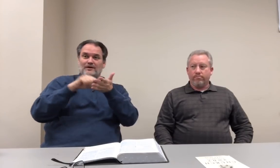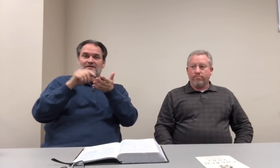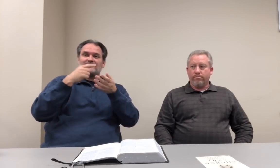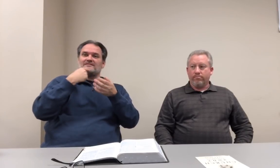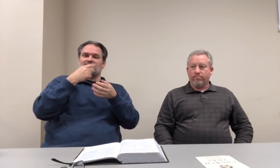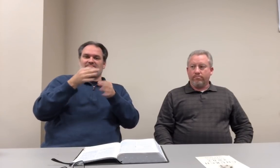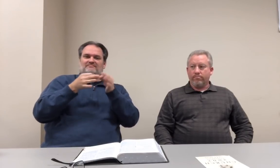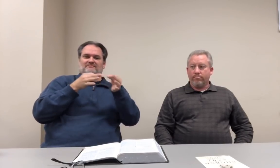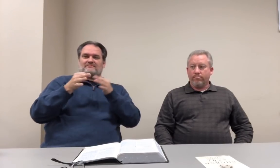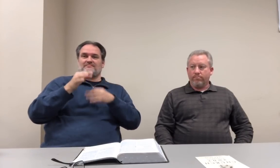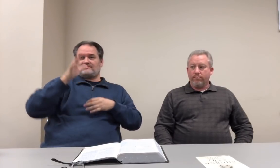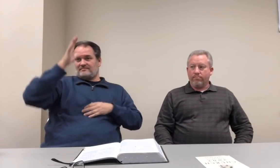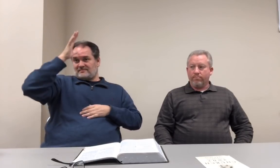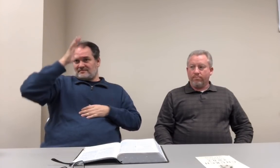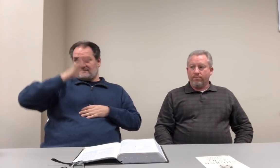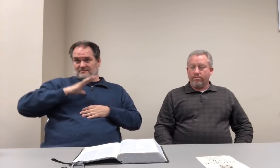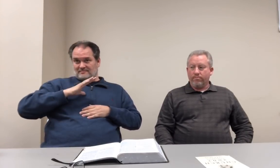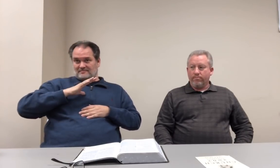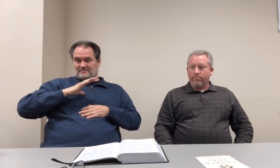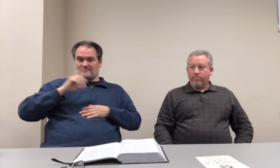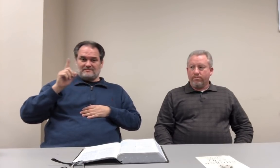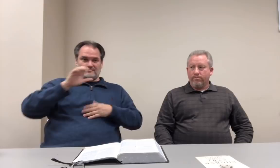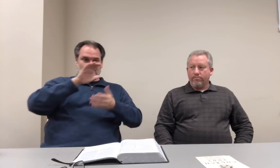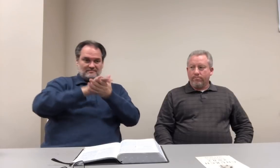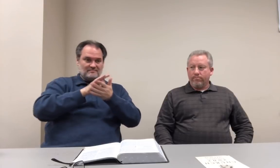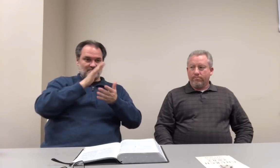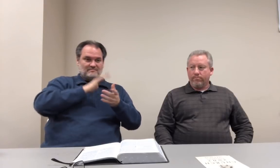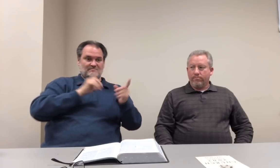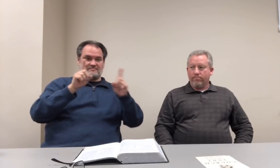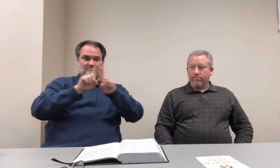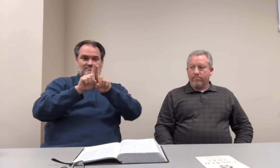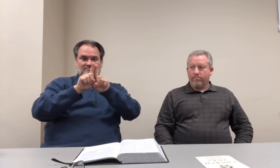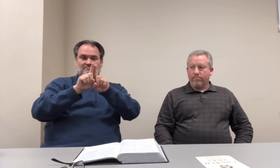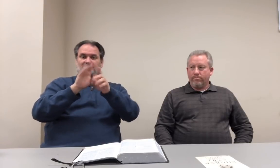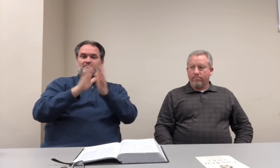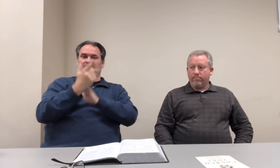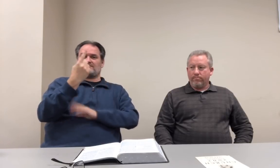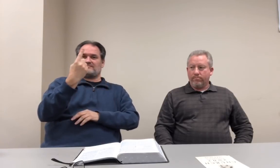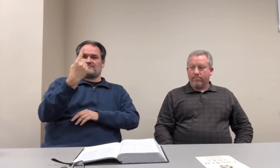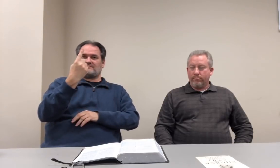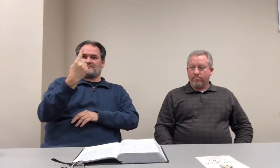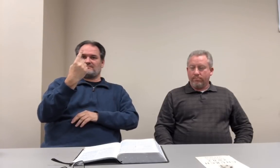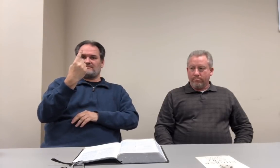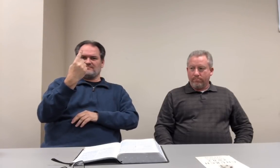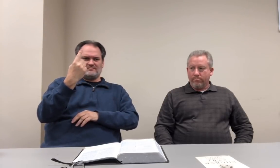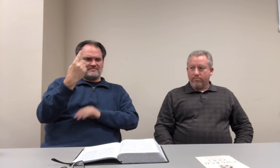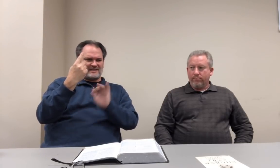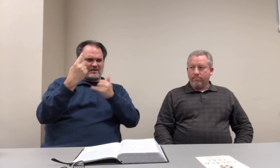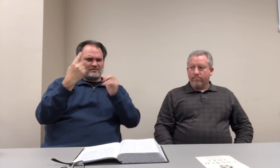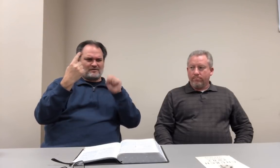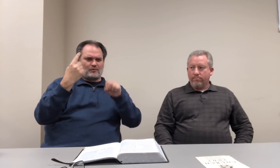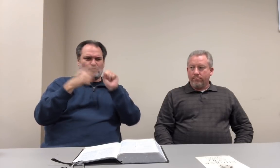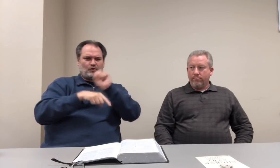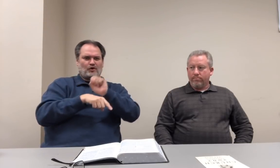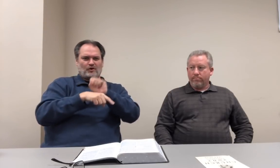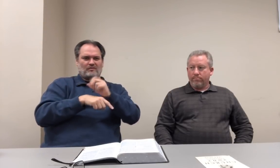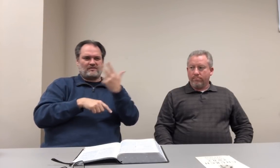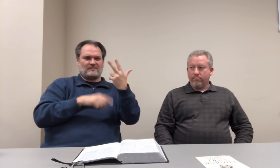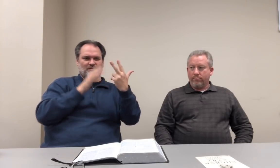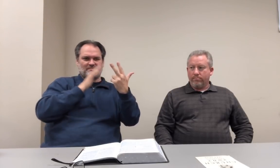evangelical? I mentioned there, what about the affectionate language about God loving or sadness or God feeling his wrongs